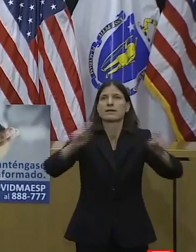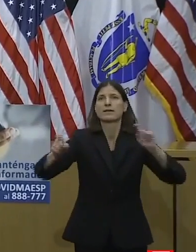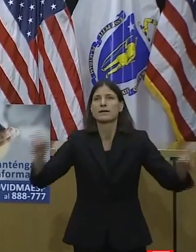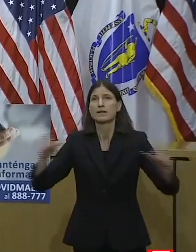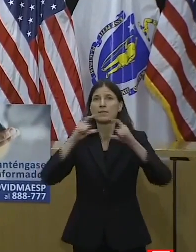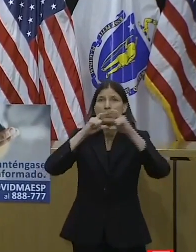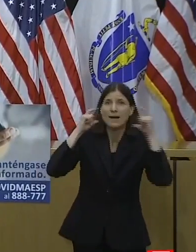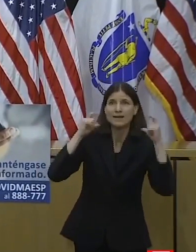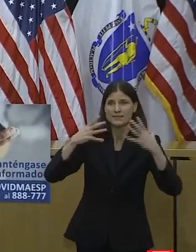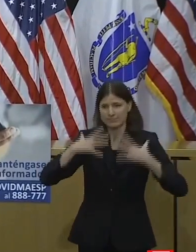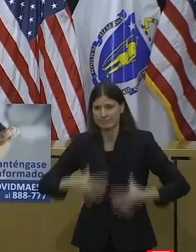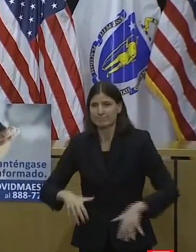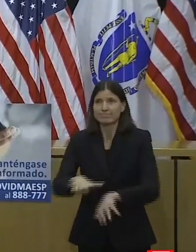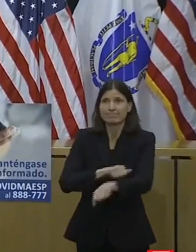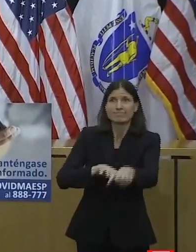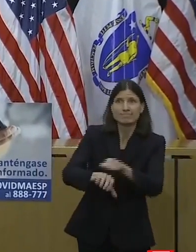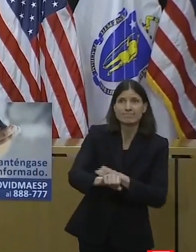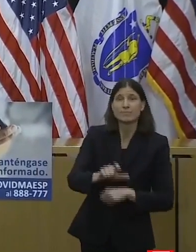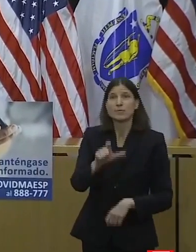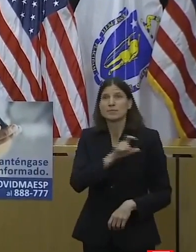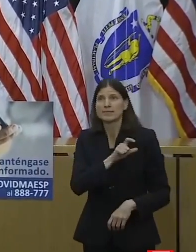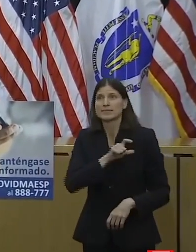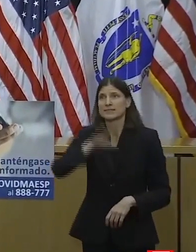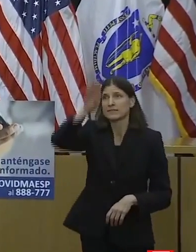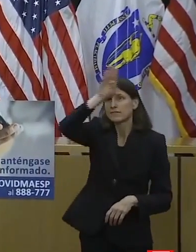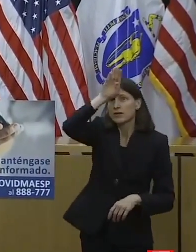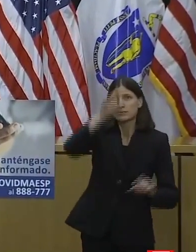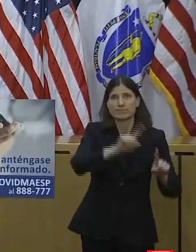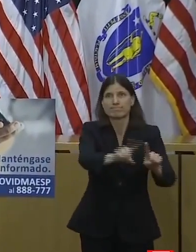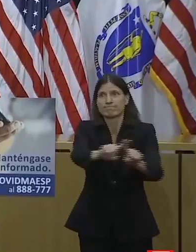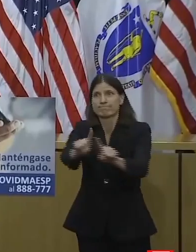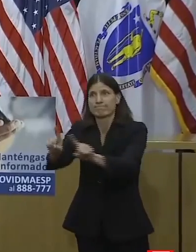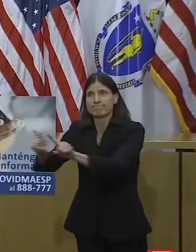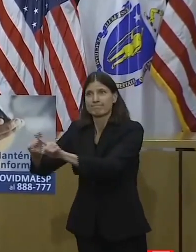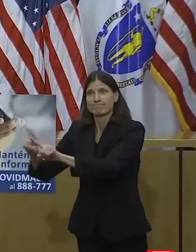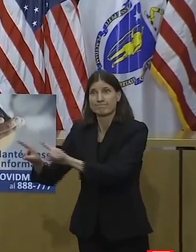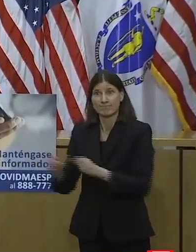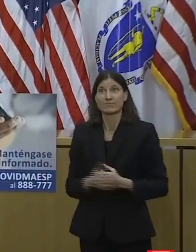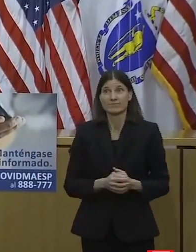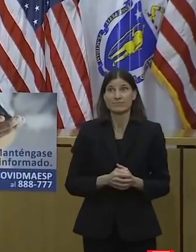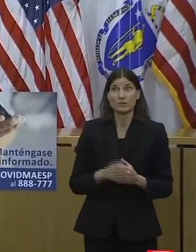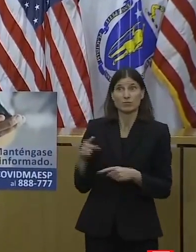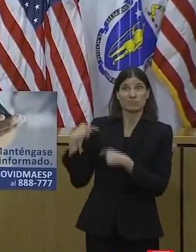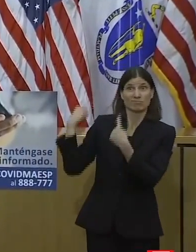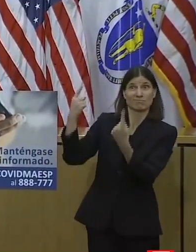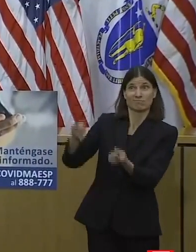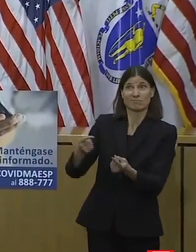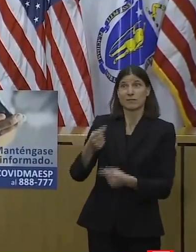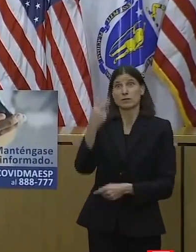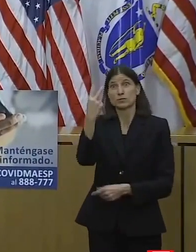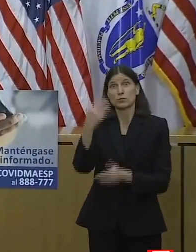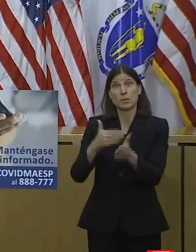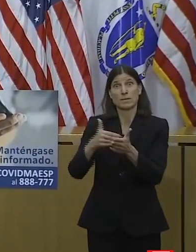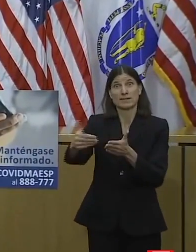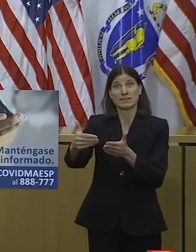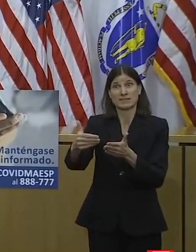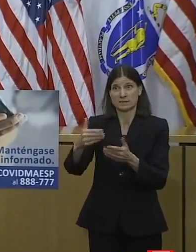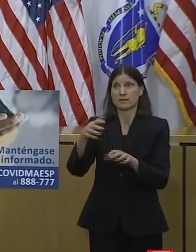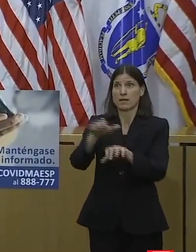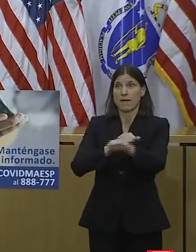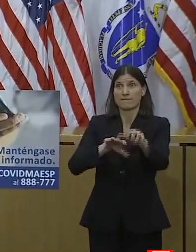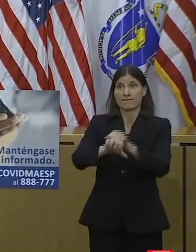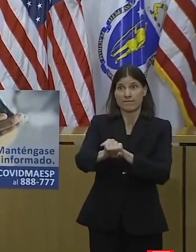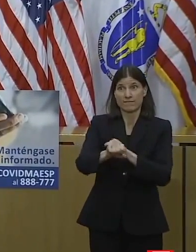over 2 million gloves, over 820,000 masks, over 370,000 masks from the